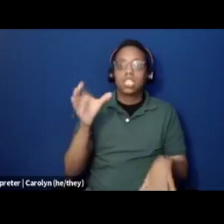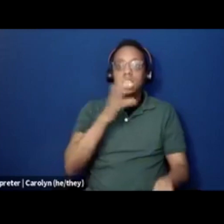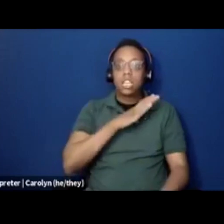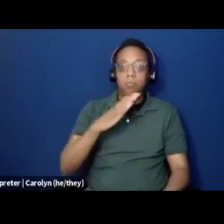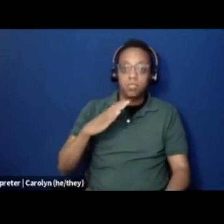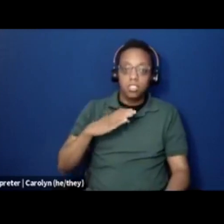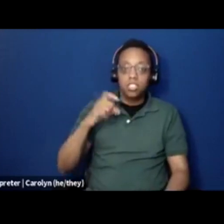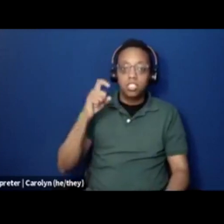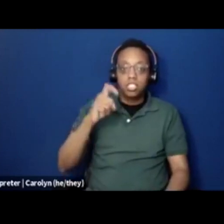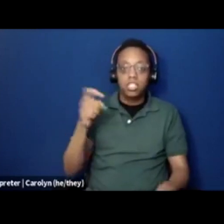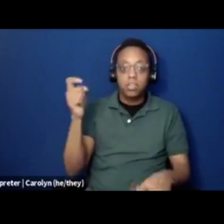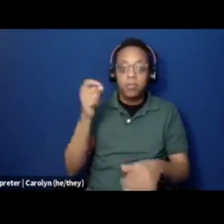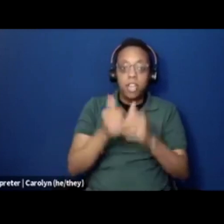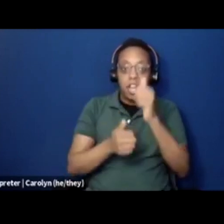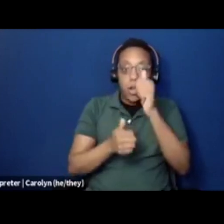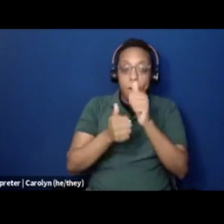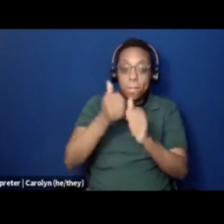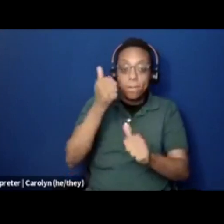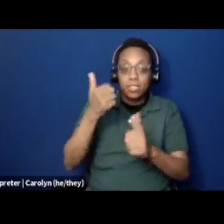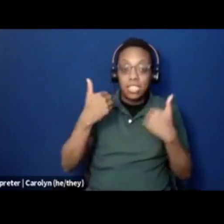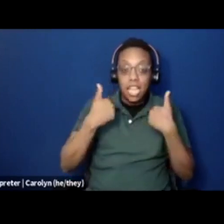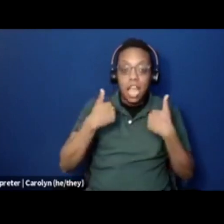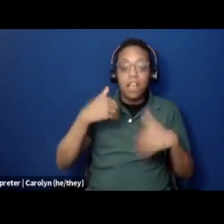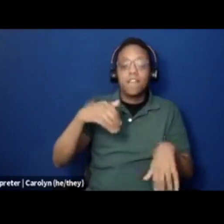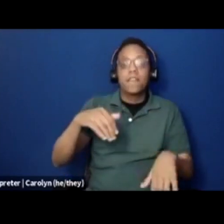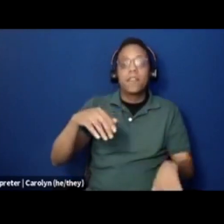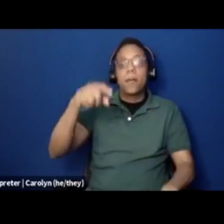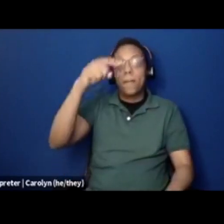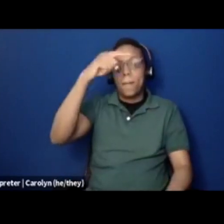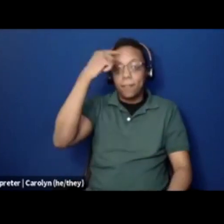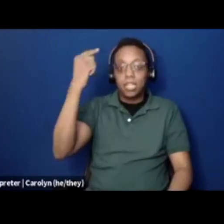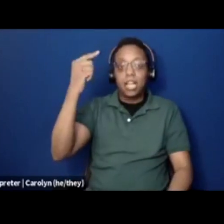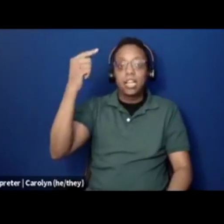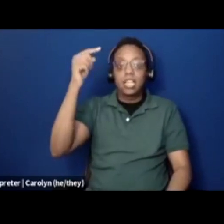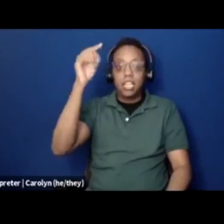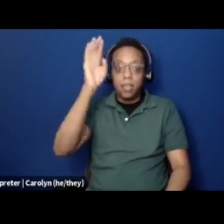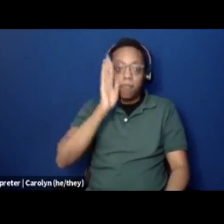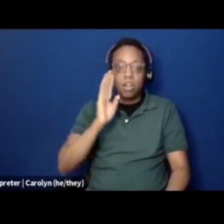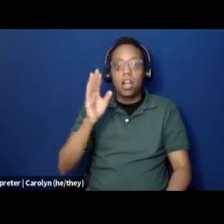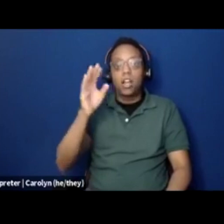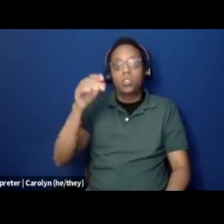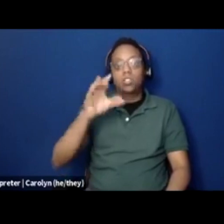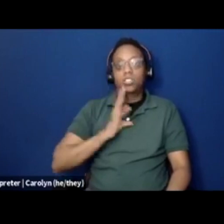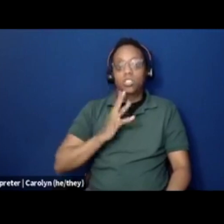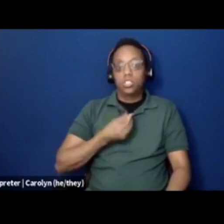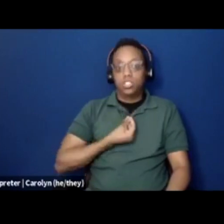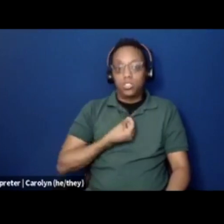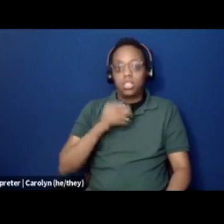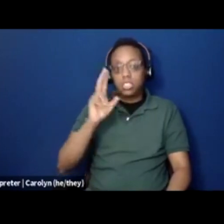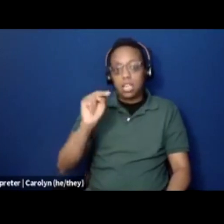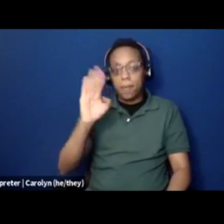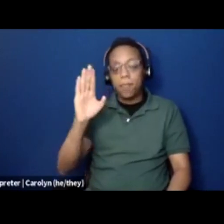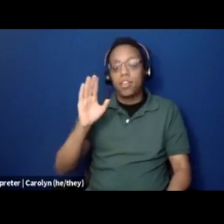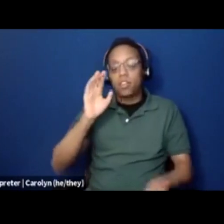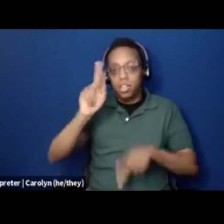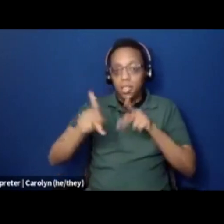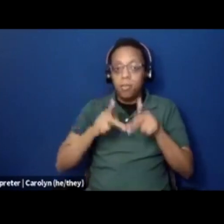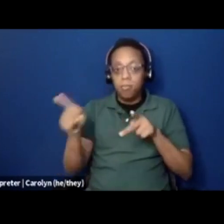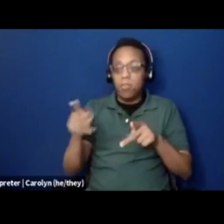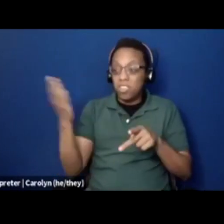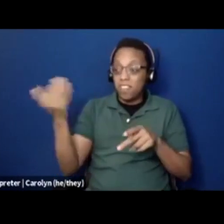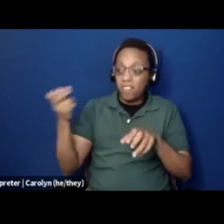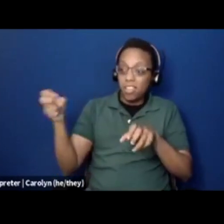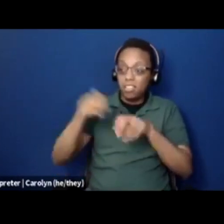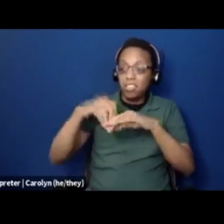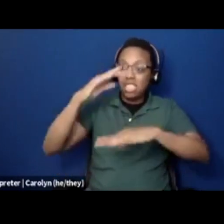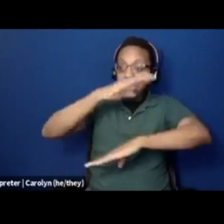trans and non-binary people. And when you bring us to the table, we can counteract the murders and